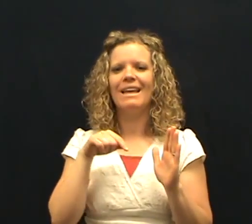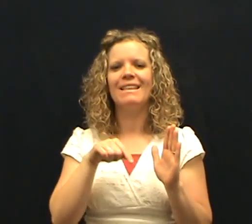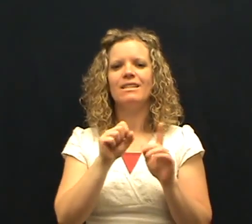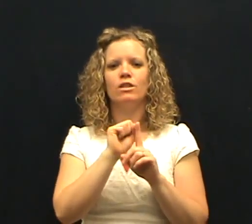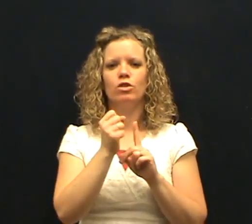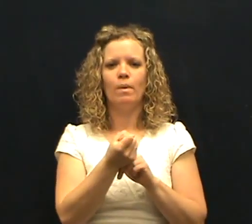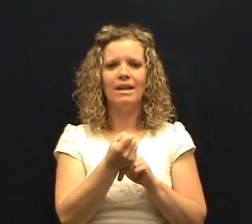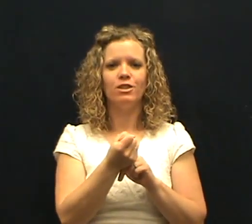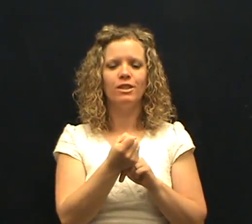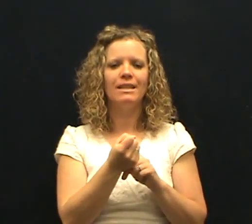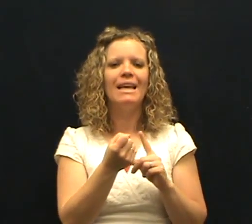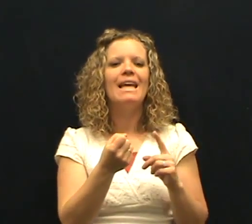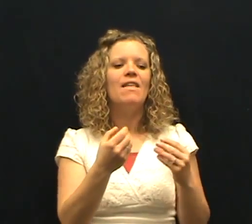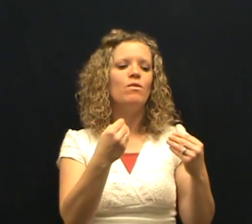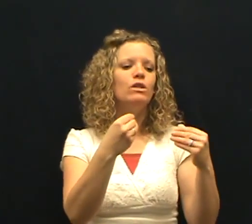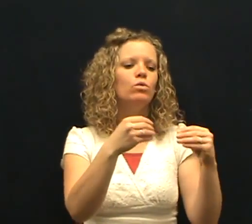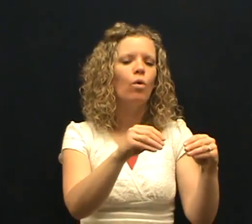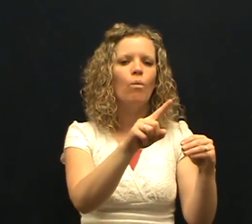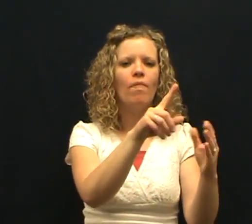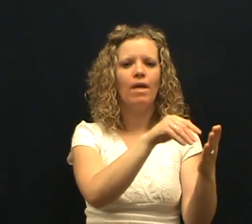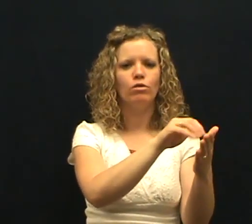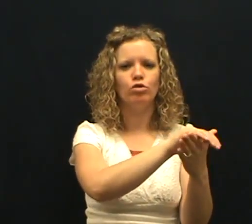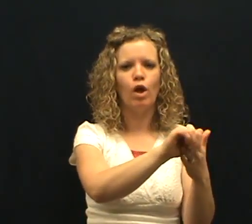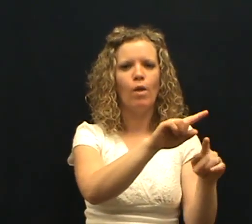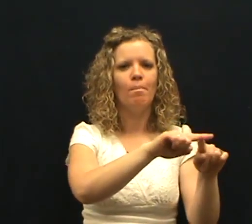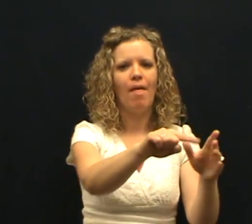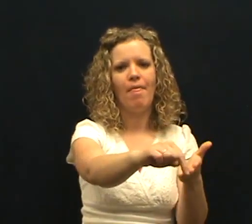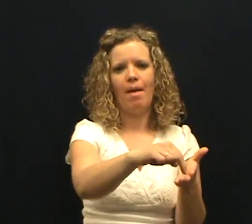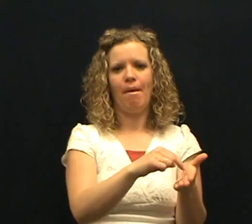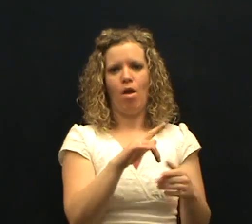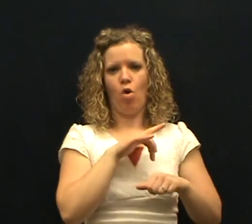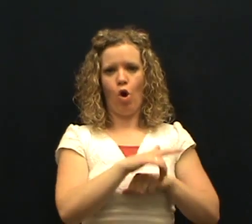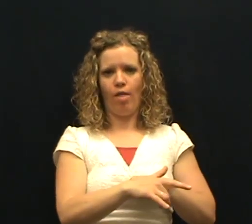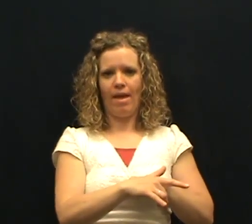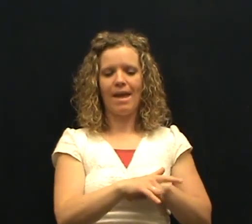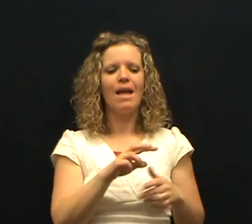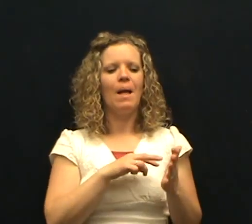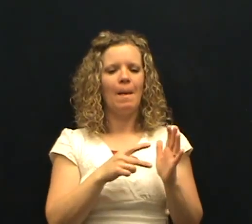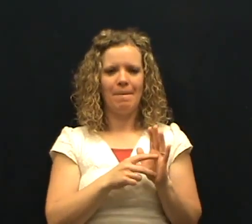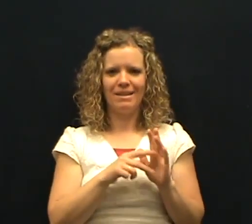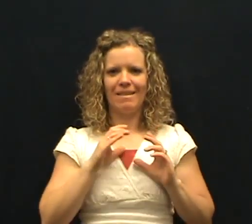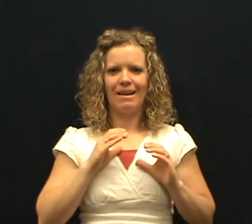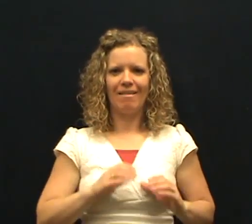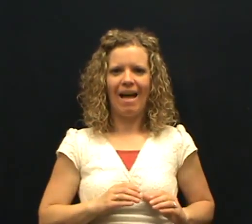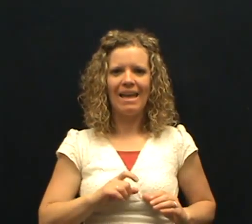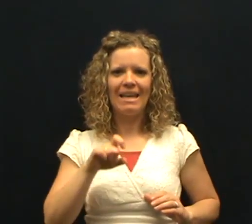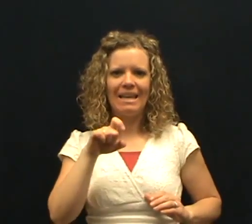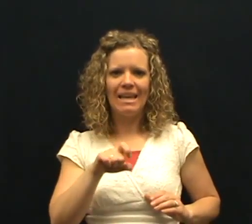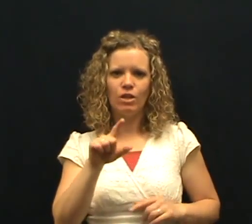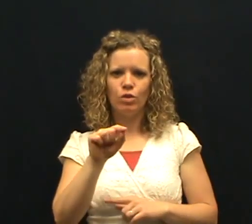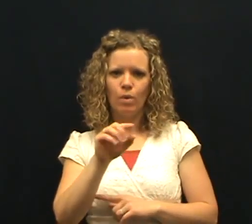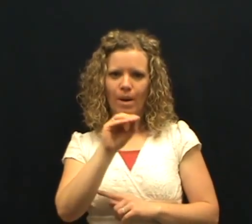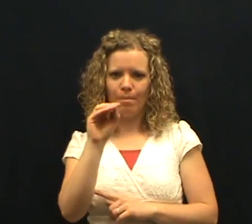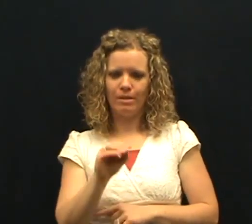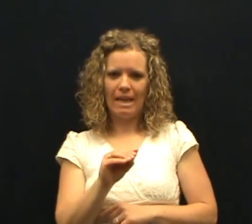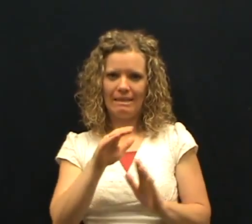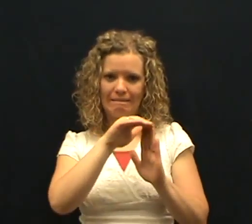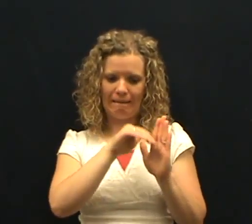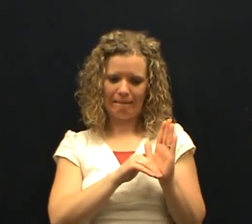was 2%. That means the customer is entitled to a 20% discount if they pay us within the discount period.